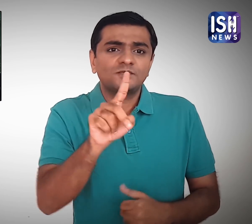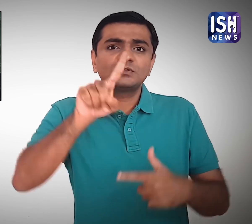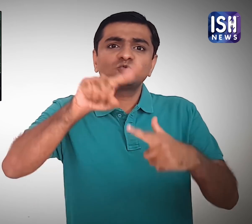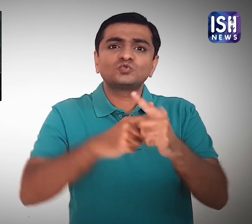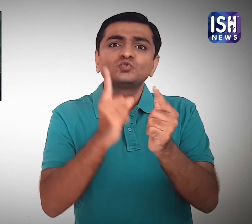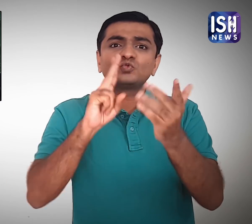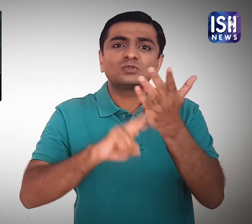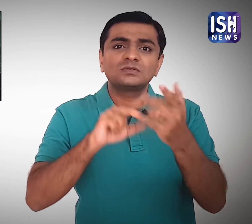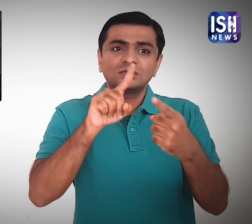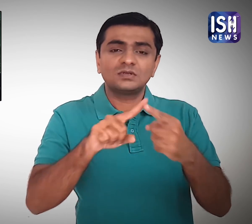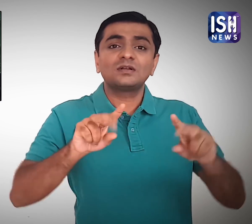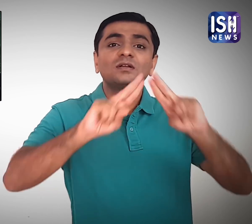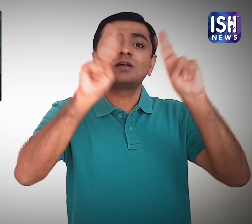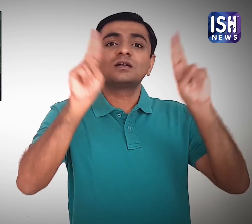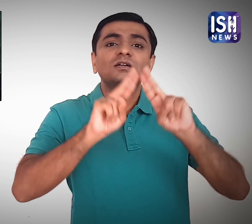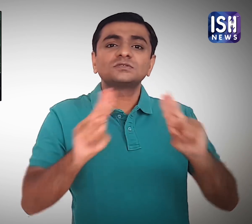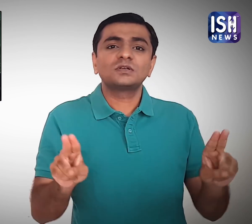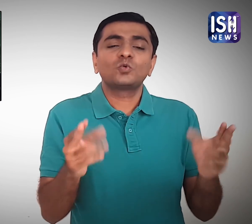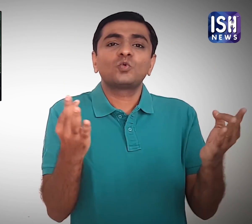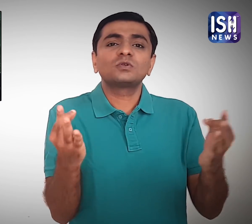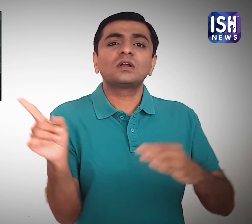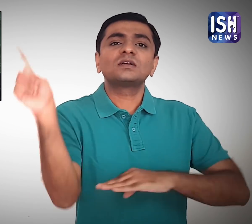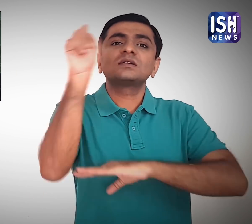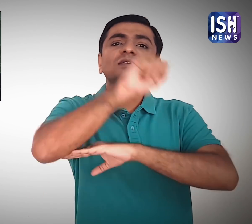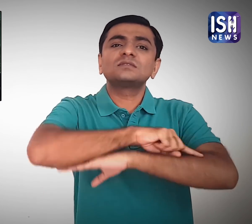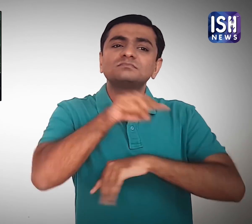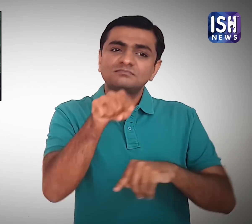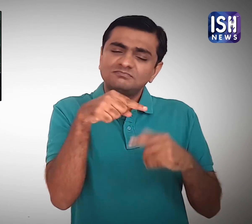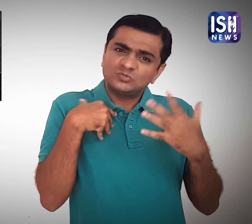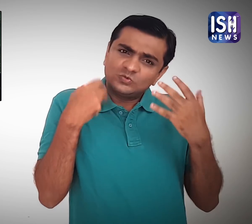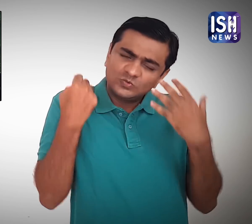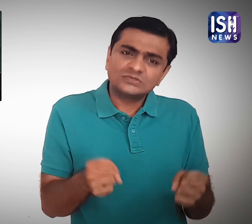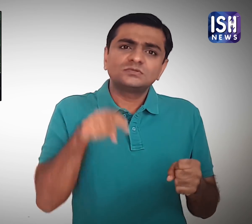Modi suggested that 21st June be celebrated as International Yoga Day.